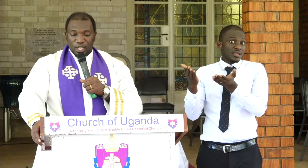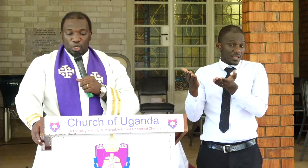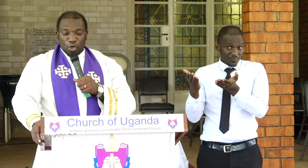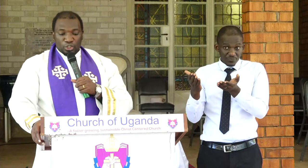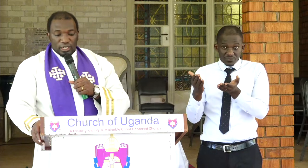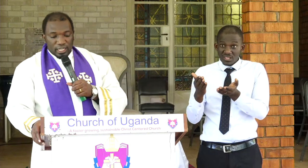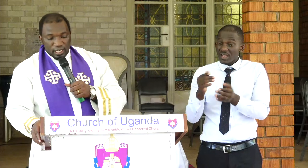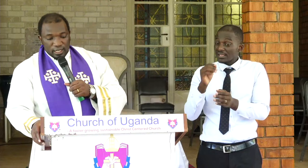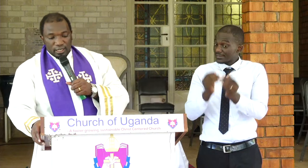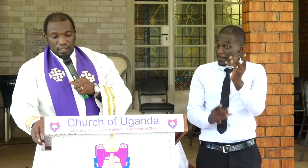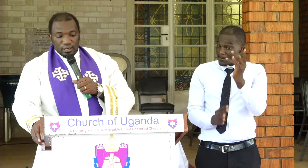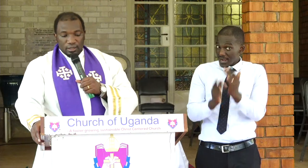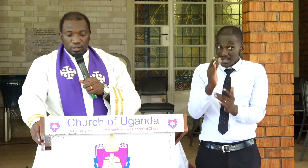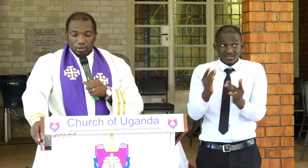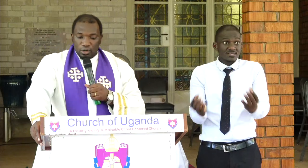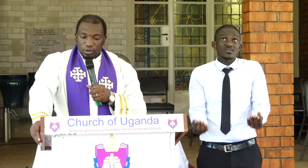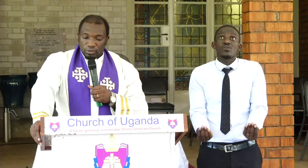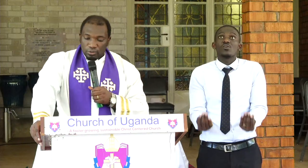offering